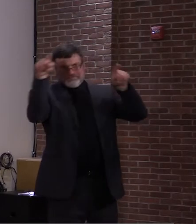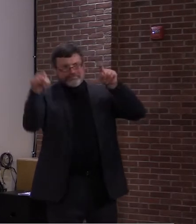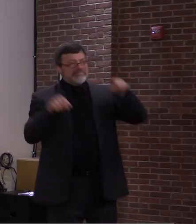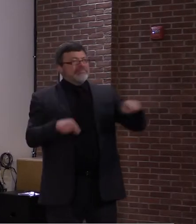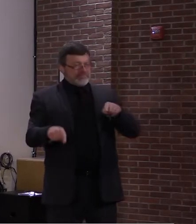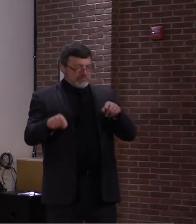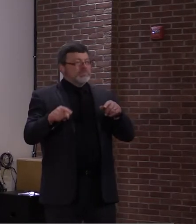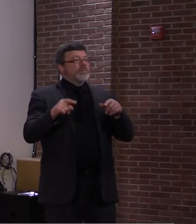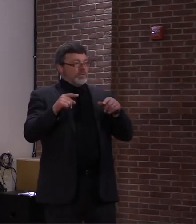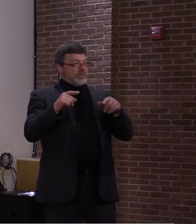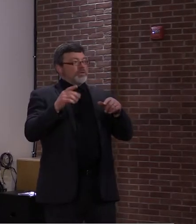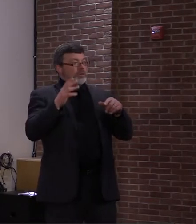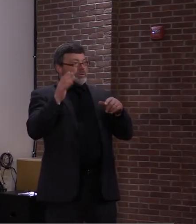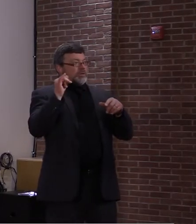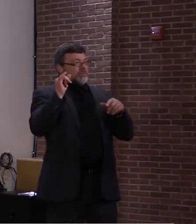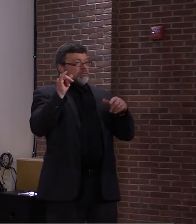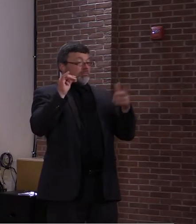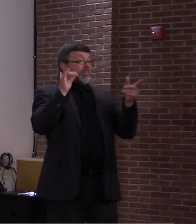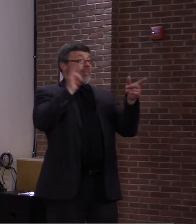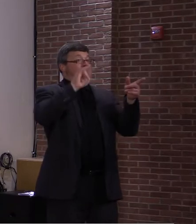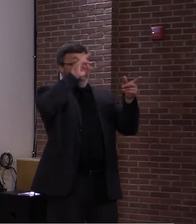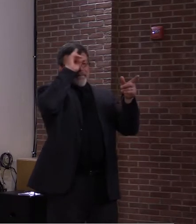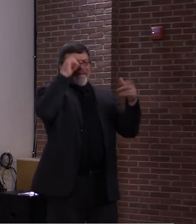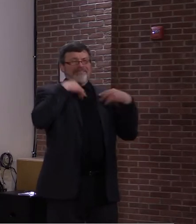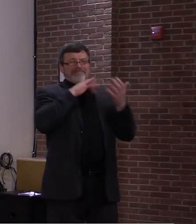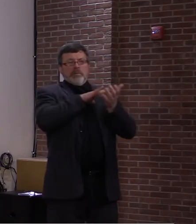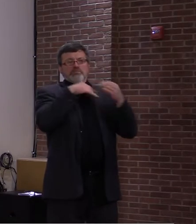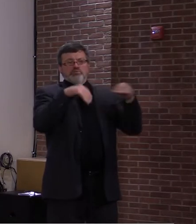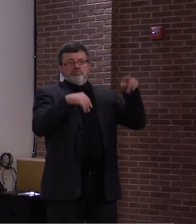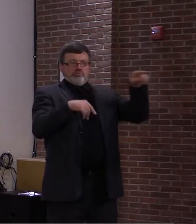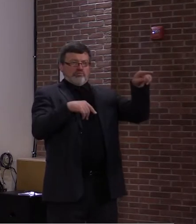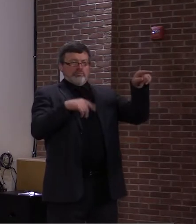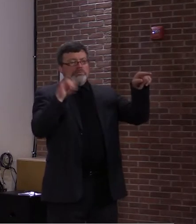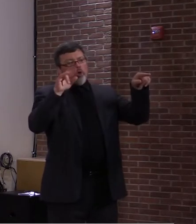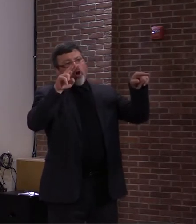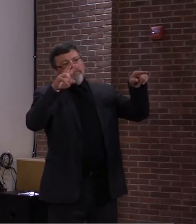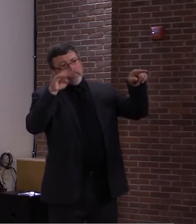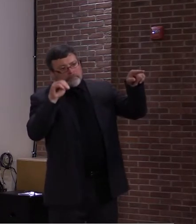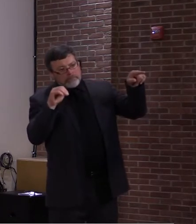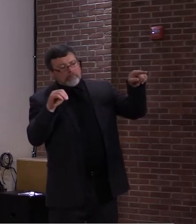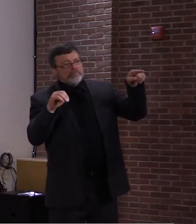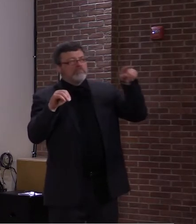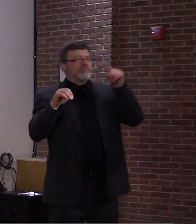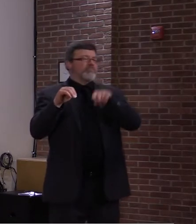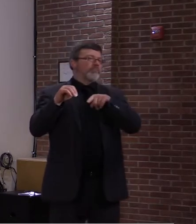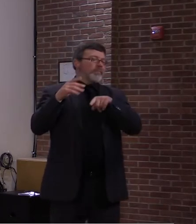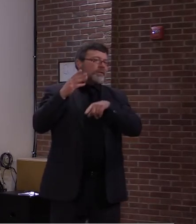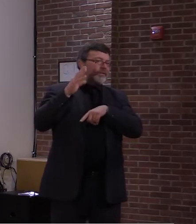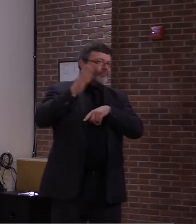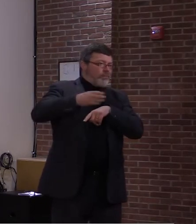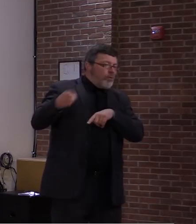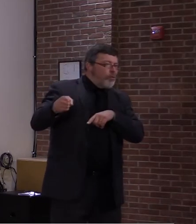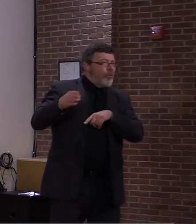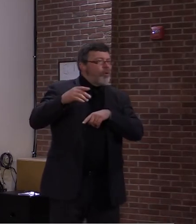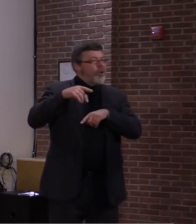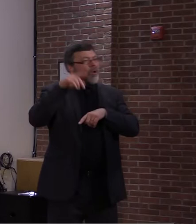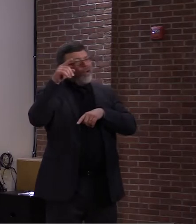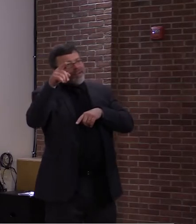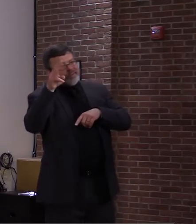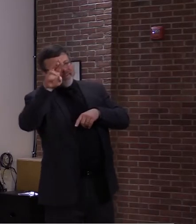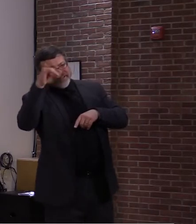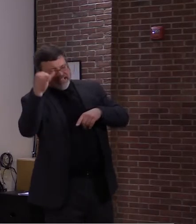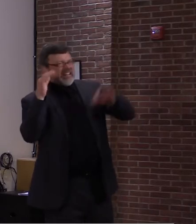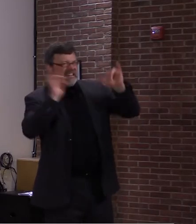don't have as much insight into how many doses are going where, that the government is doing separately. So some